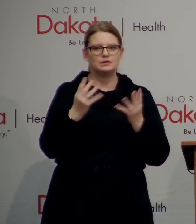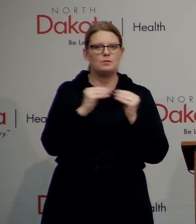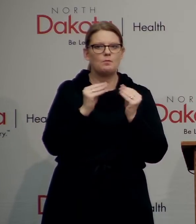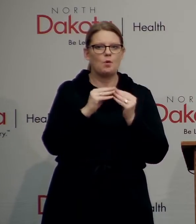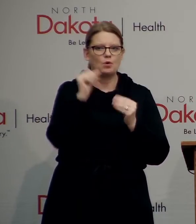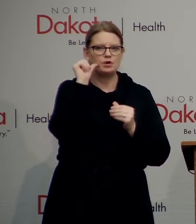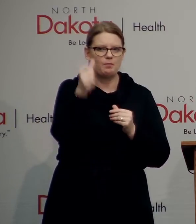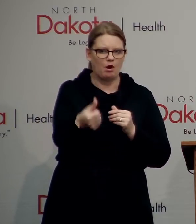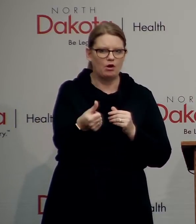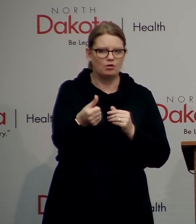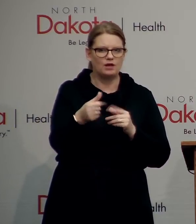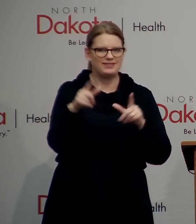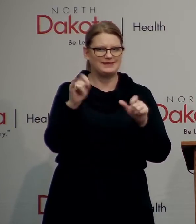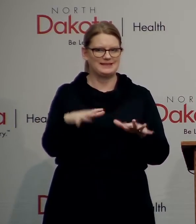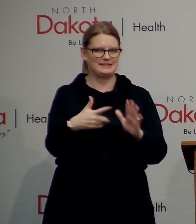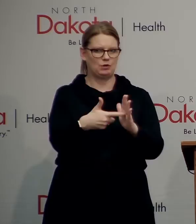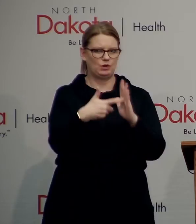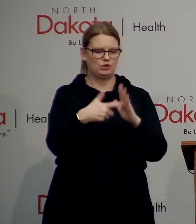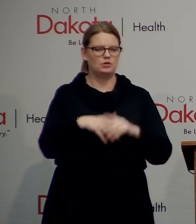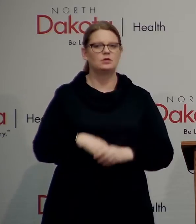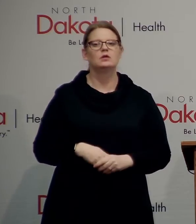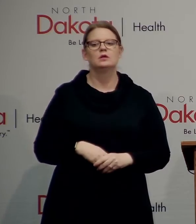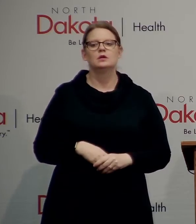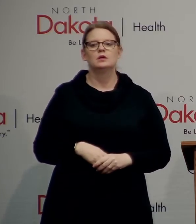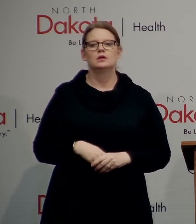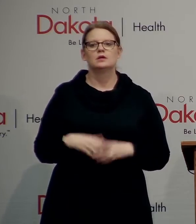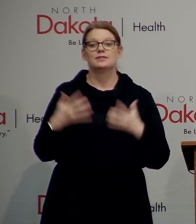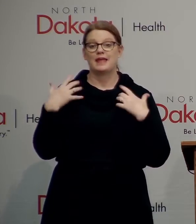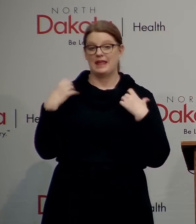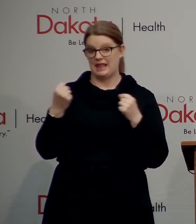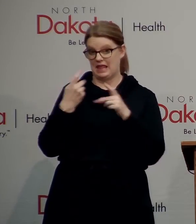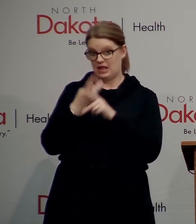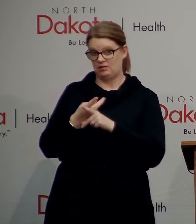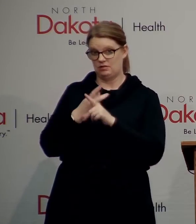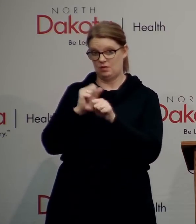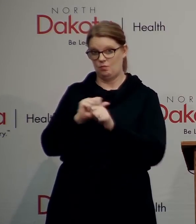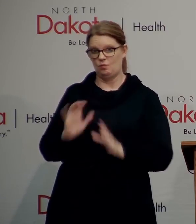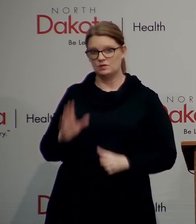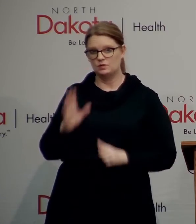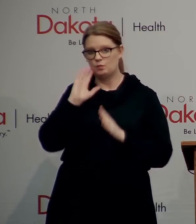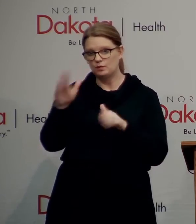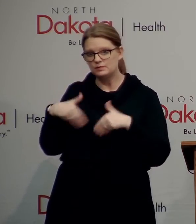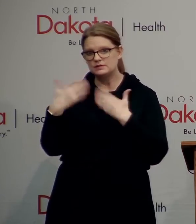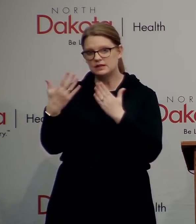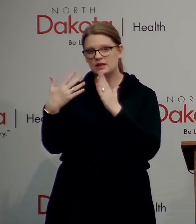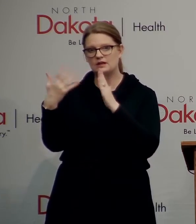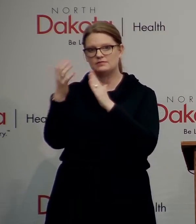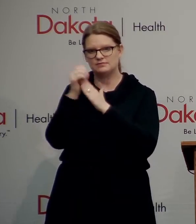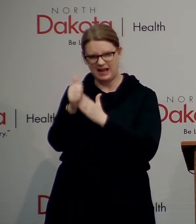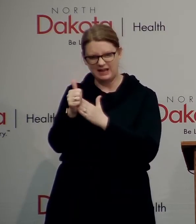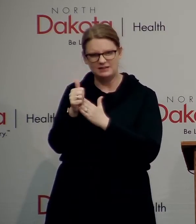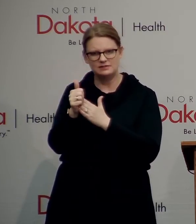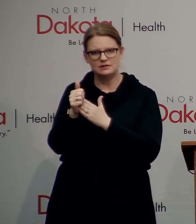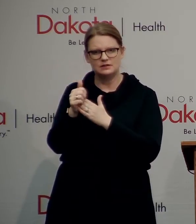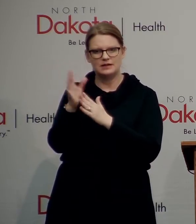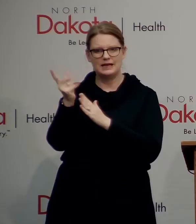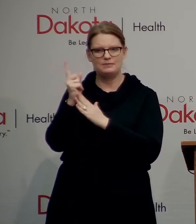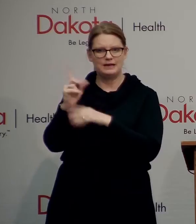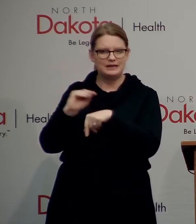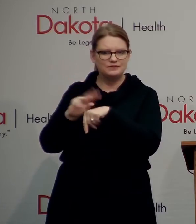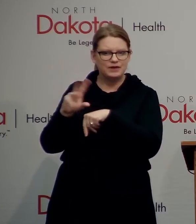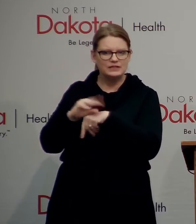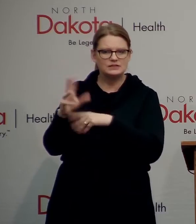our testing criteria. Healthcare workers will receive guidance in the near future in the form of immediate advisory. This is a